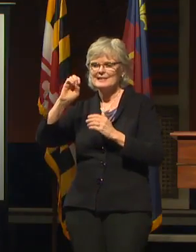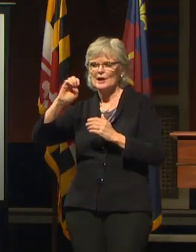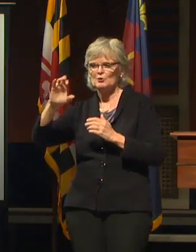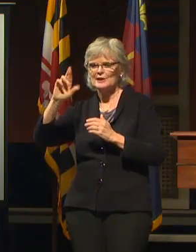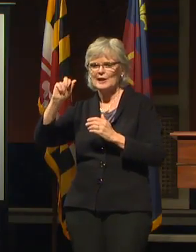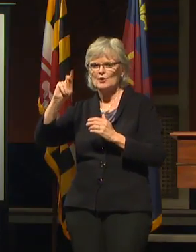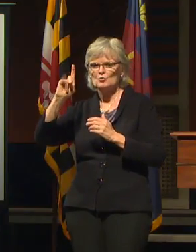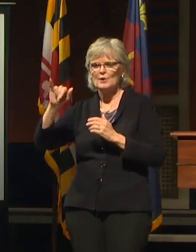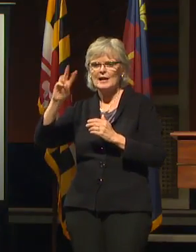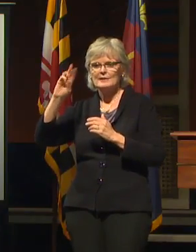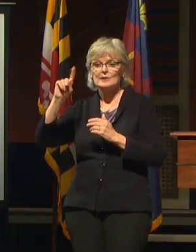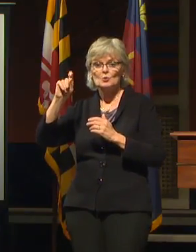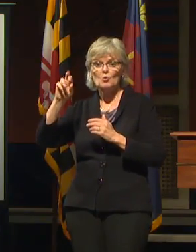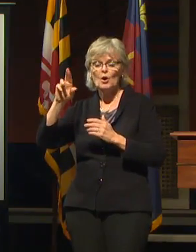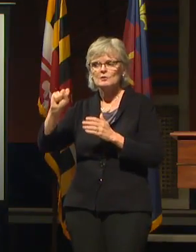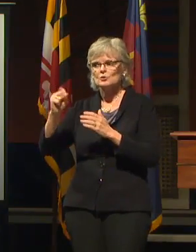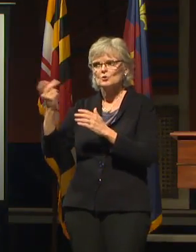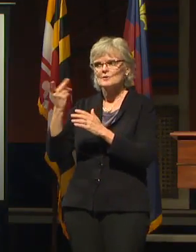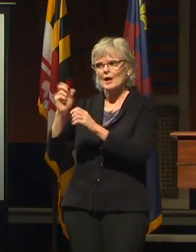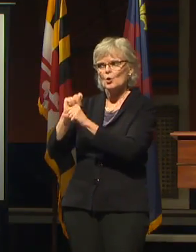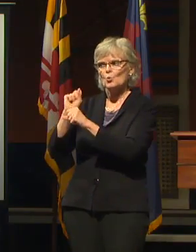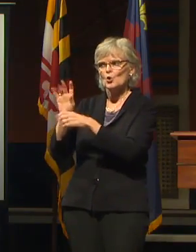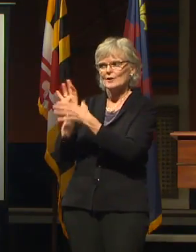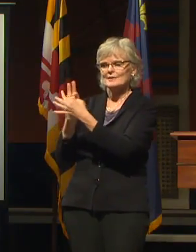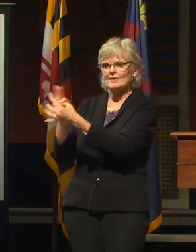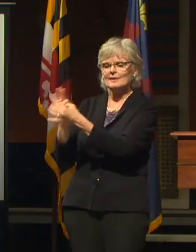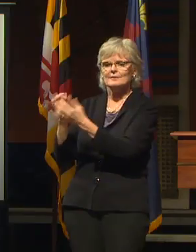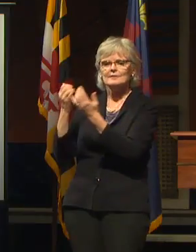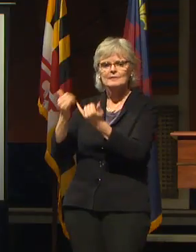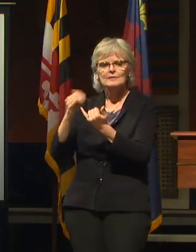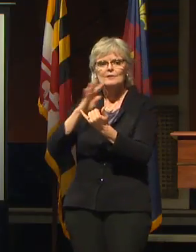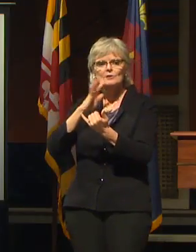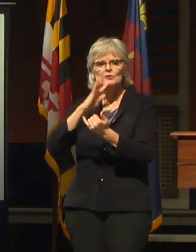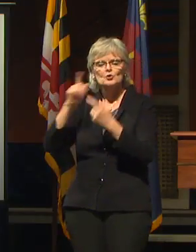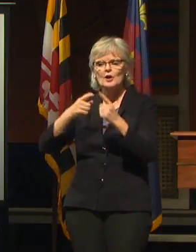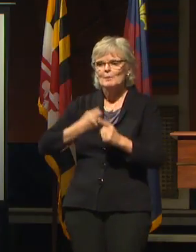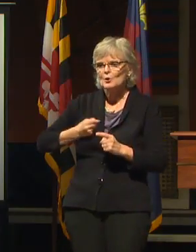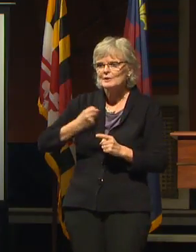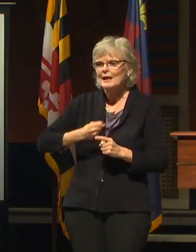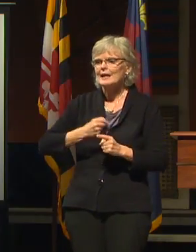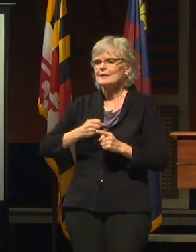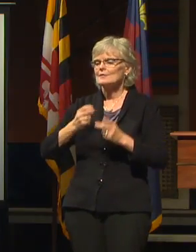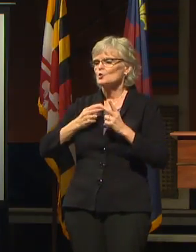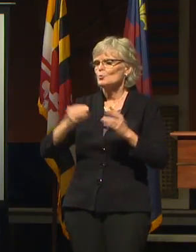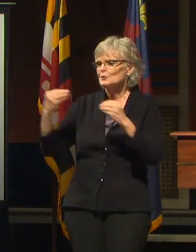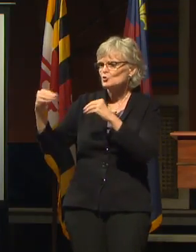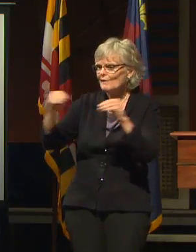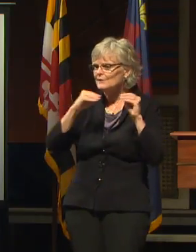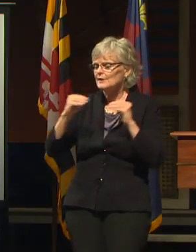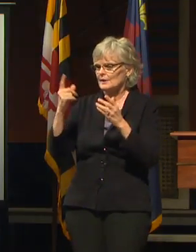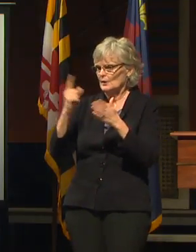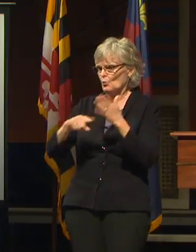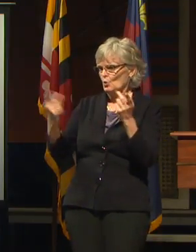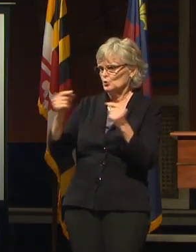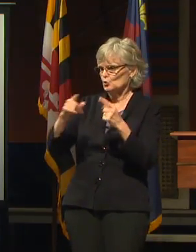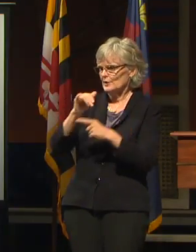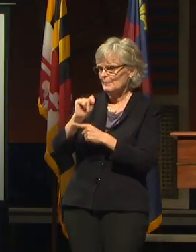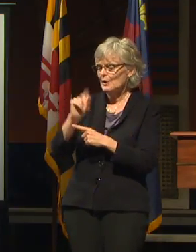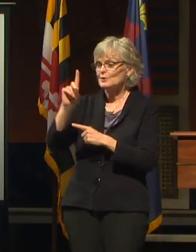in many ways our work is linked. Today, I'll talk about the prevalence of gangs and human trafficking and what we're doing about it.